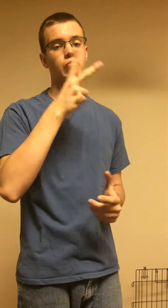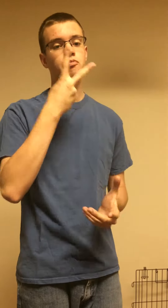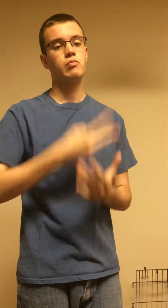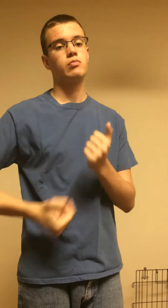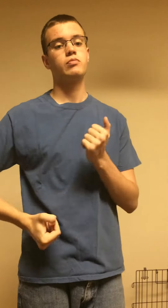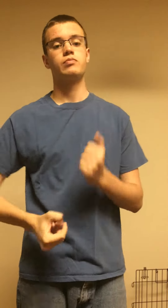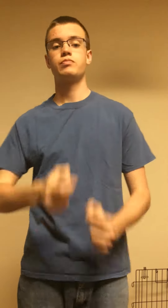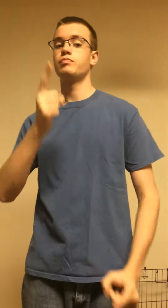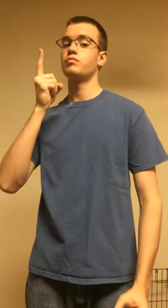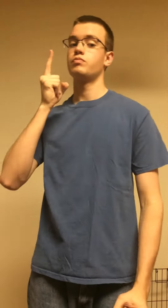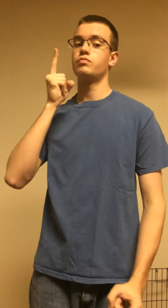said, is that right?